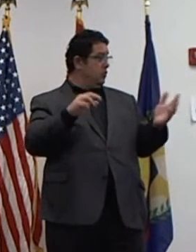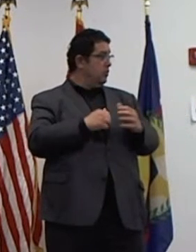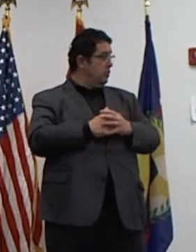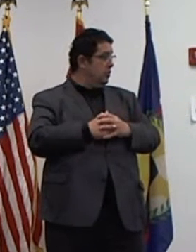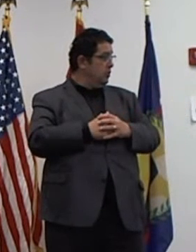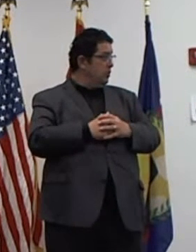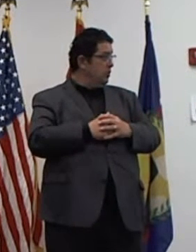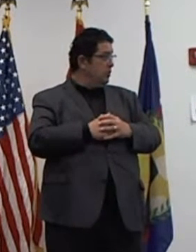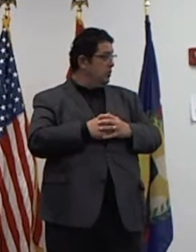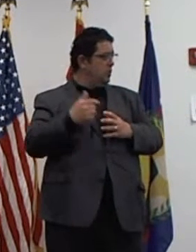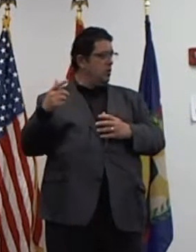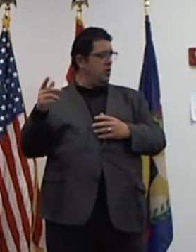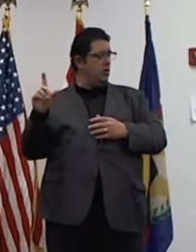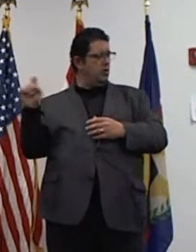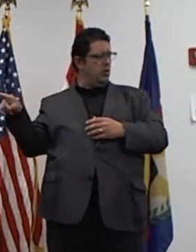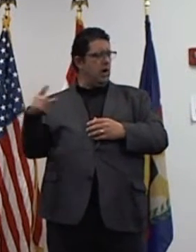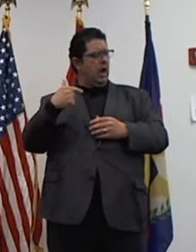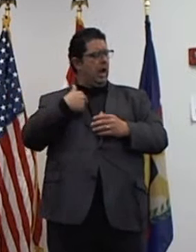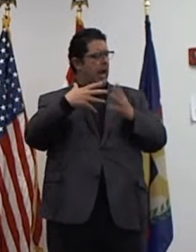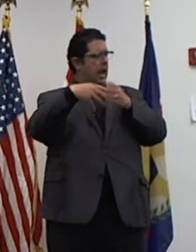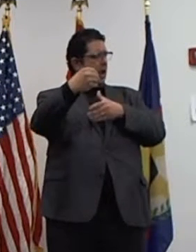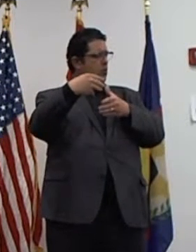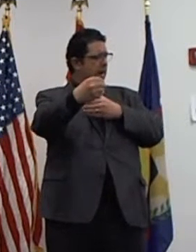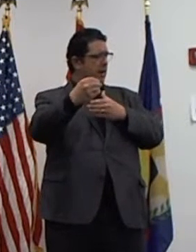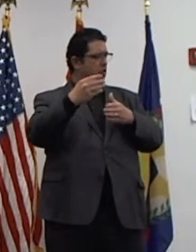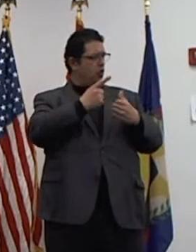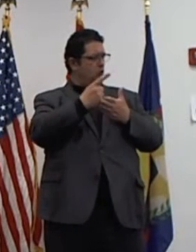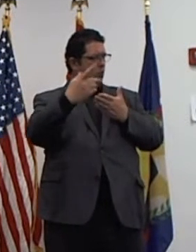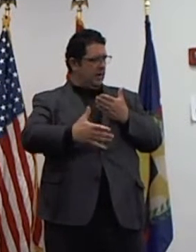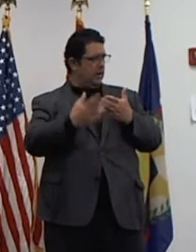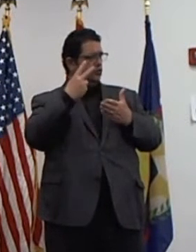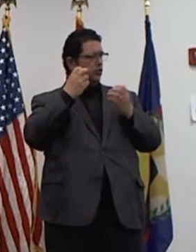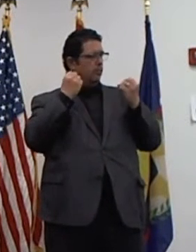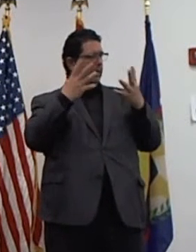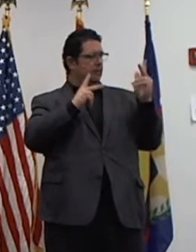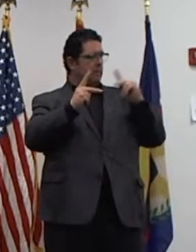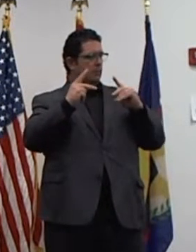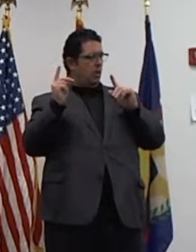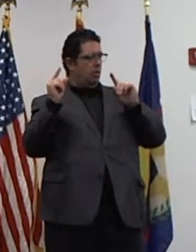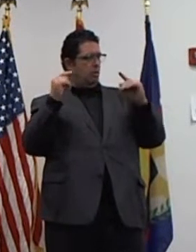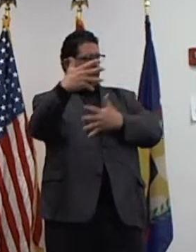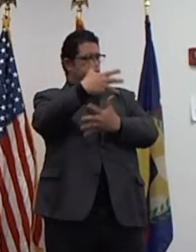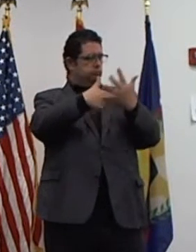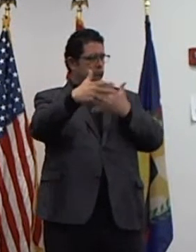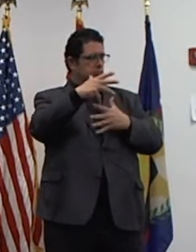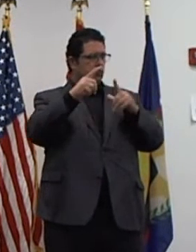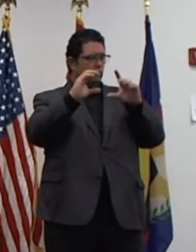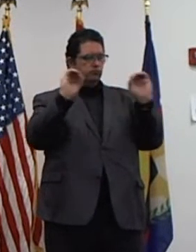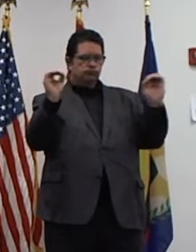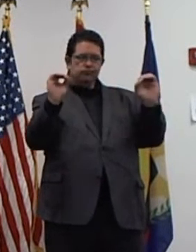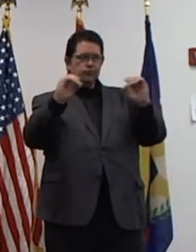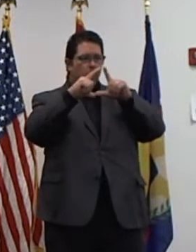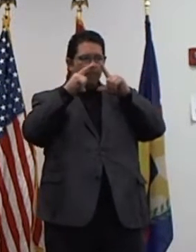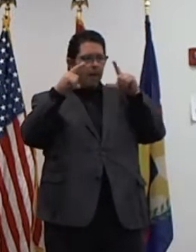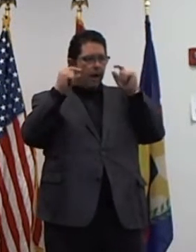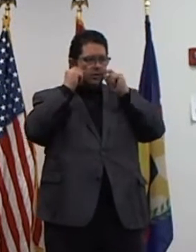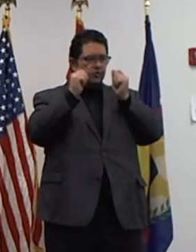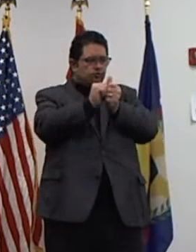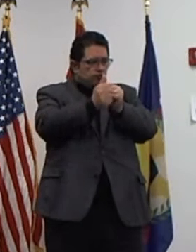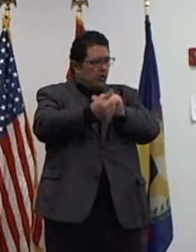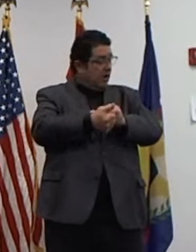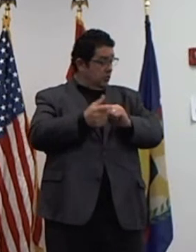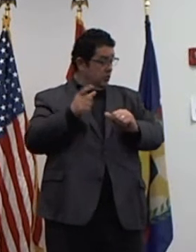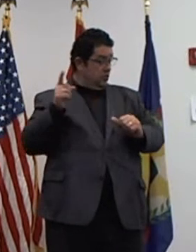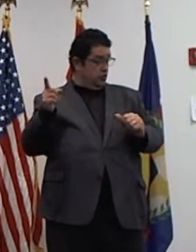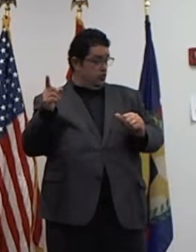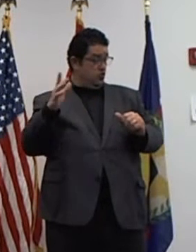The reporter says, I went out over the weekend and saw many people gathering without masks in crowded spaces. Are you worried that lifting restrictions for